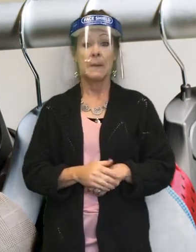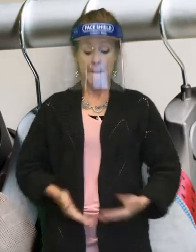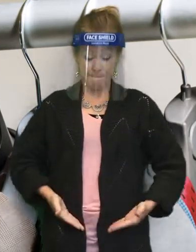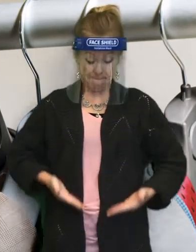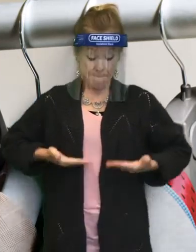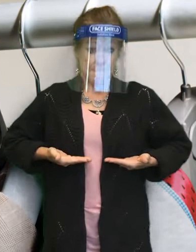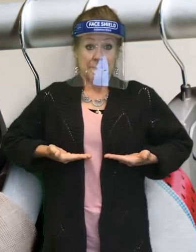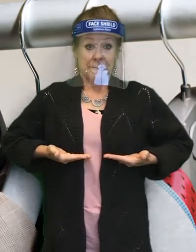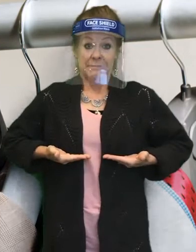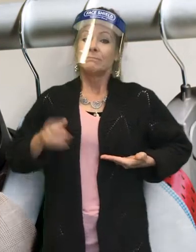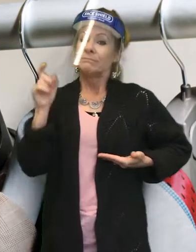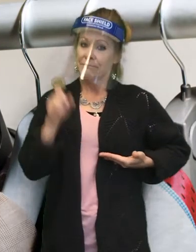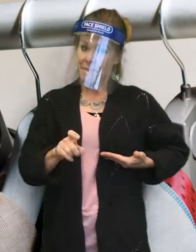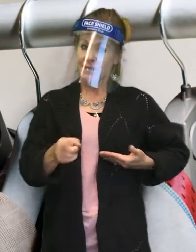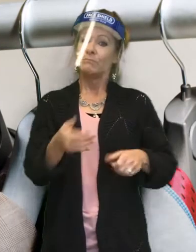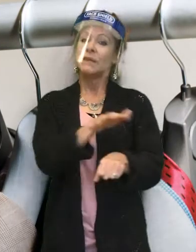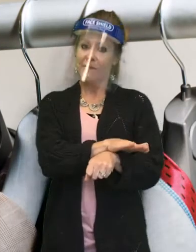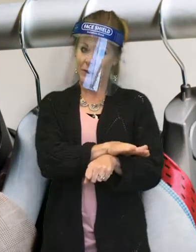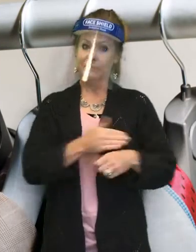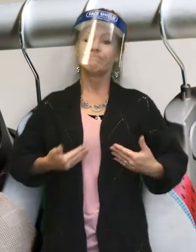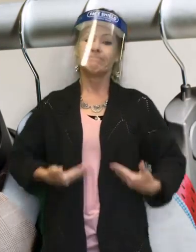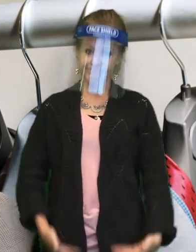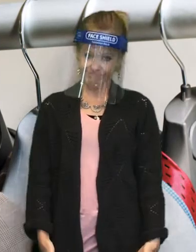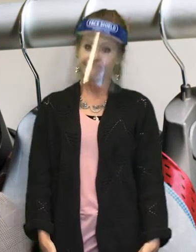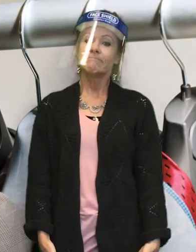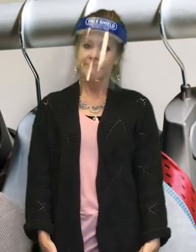Midriffs must be covered at all times.